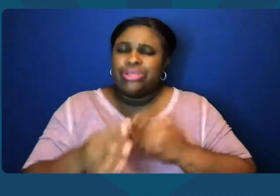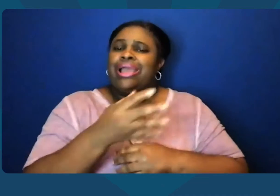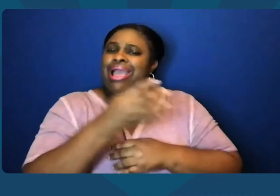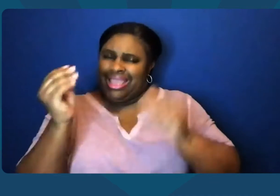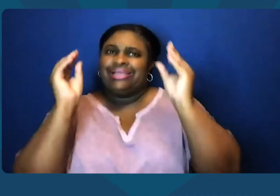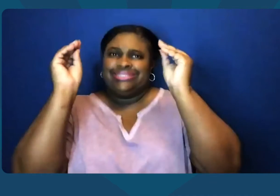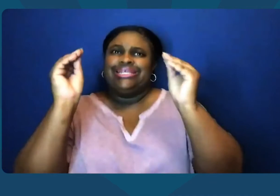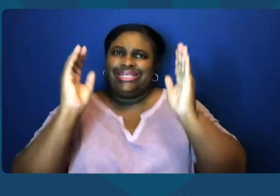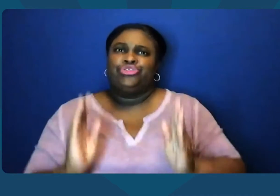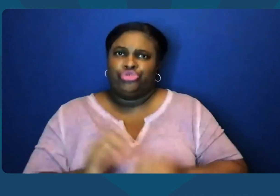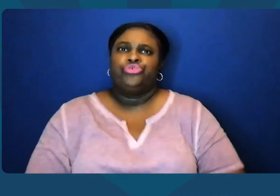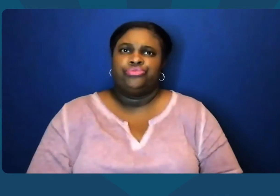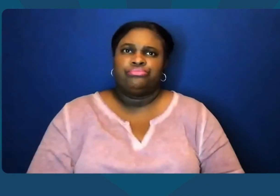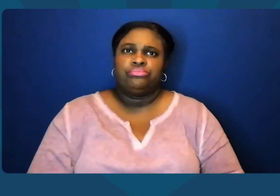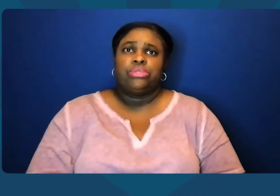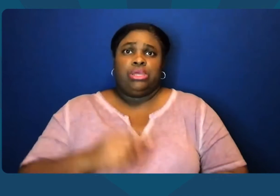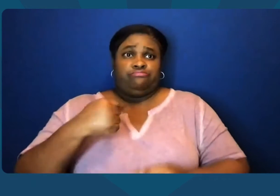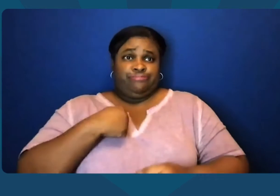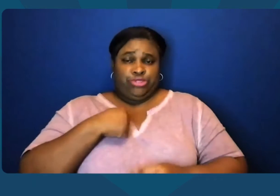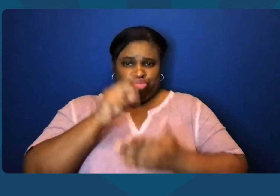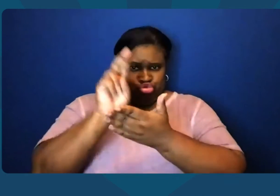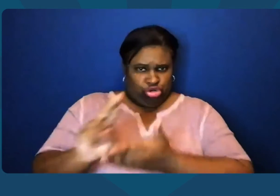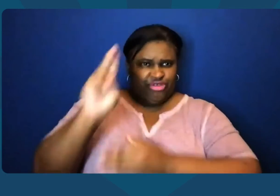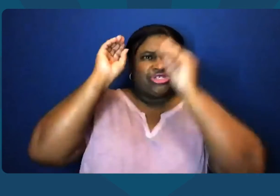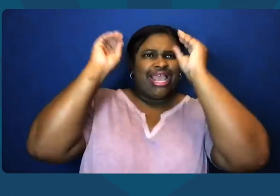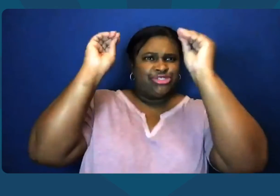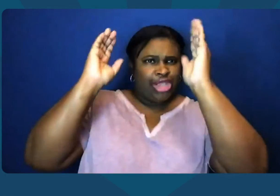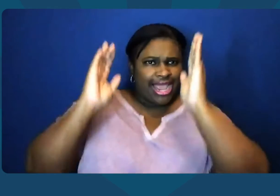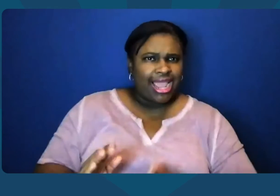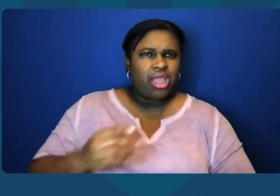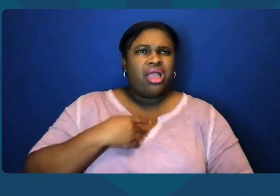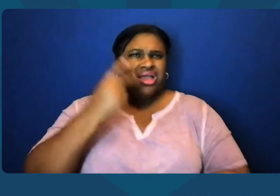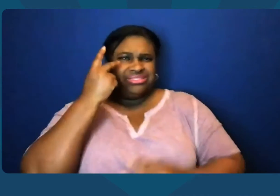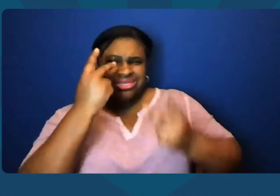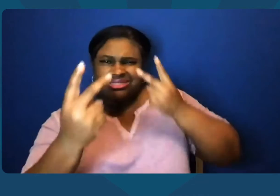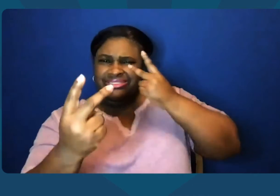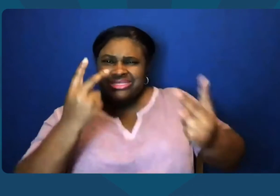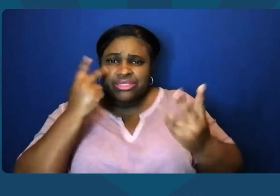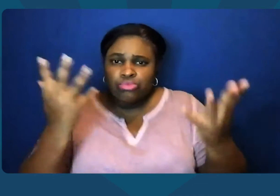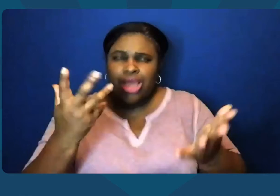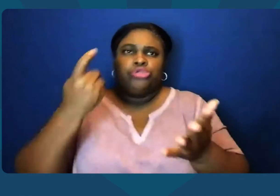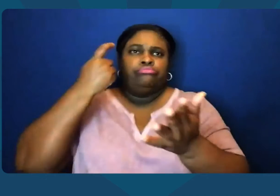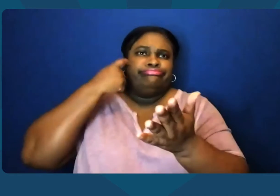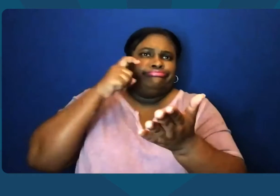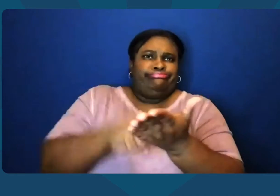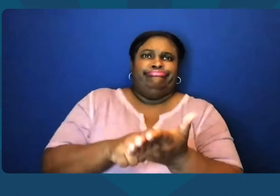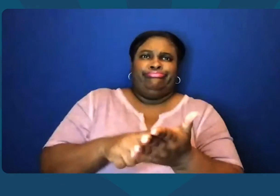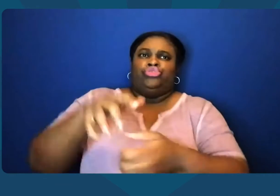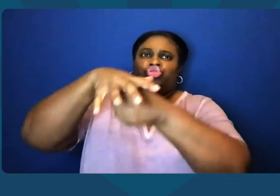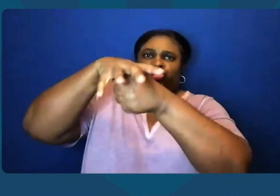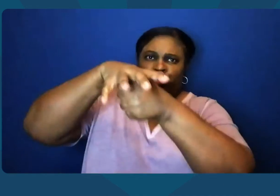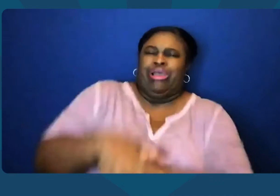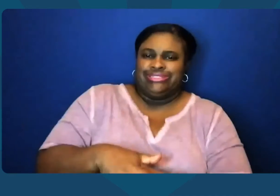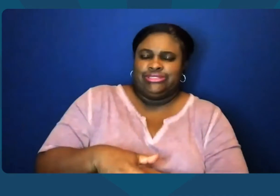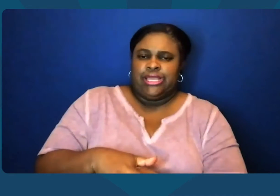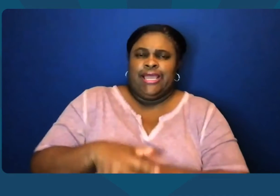As a university educator, I see the stress and hardship now associated with